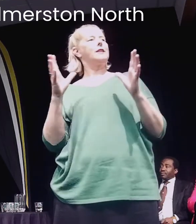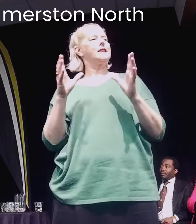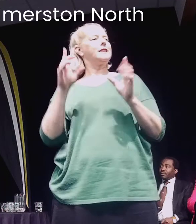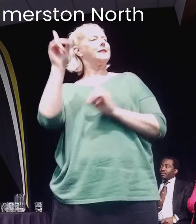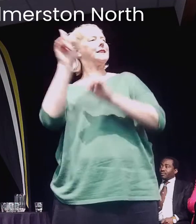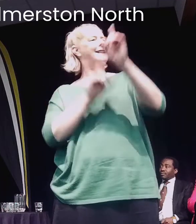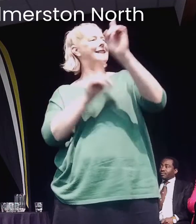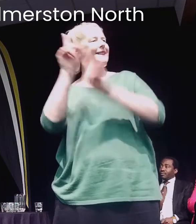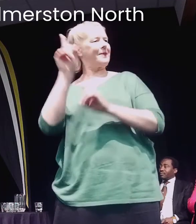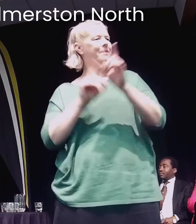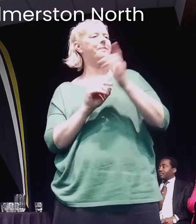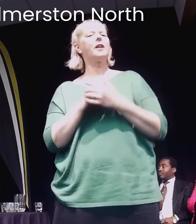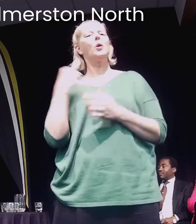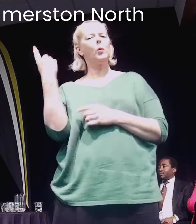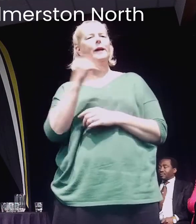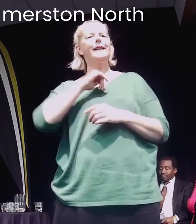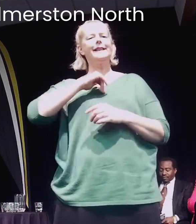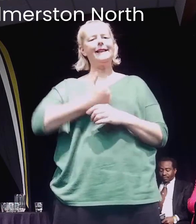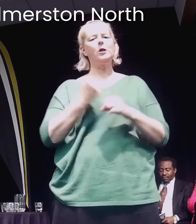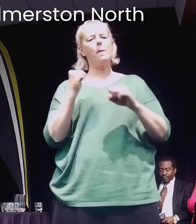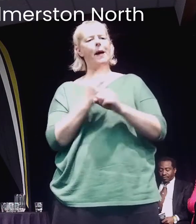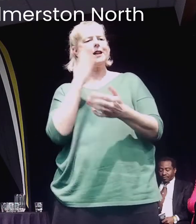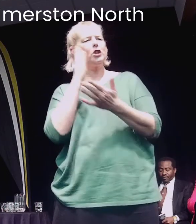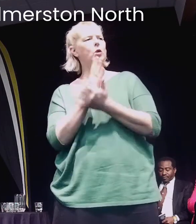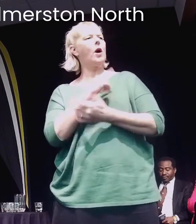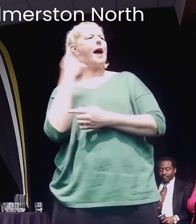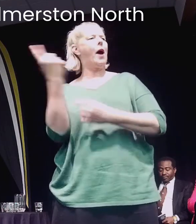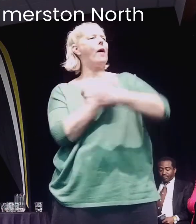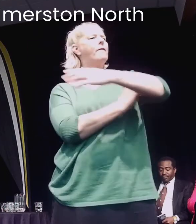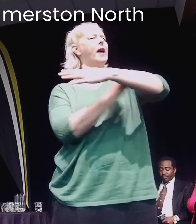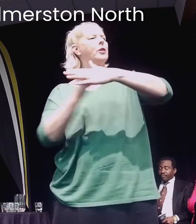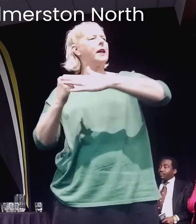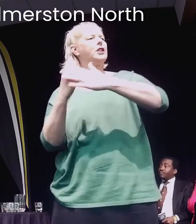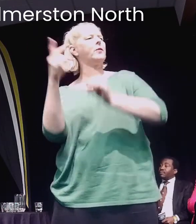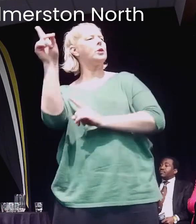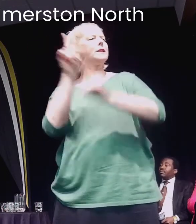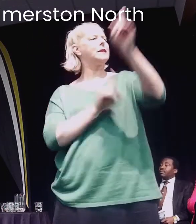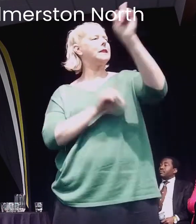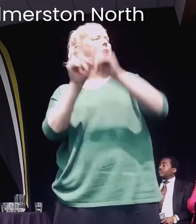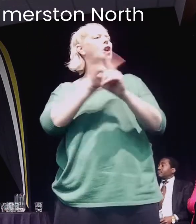the foundations, both socially and culturally, were there first before reaching out.